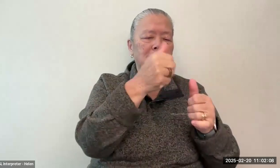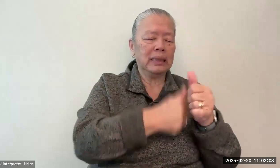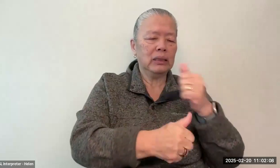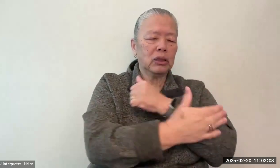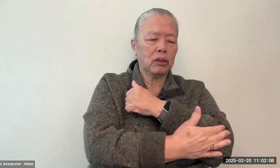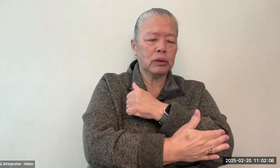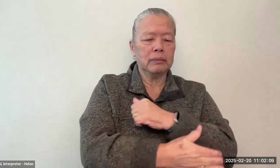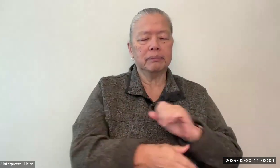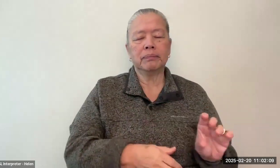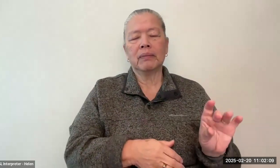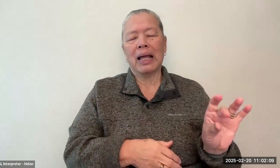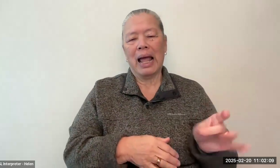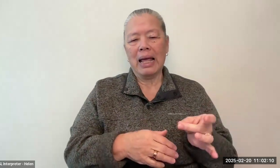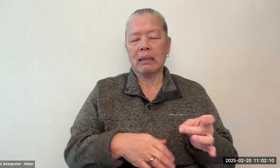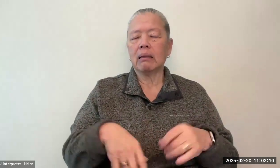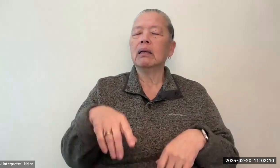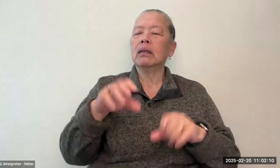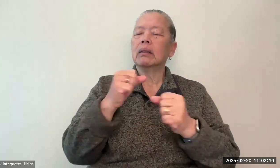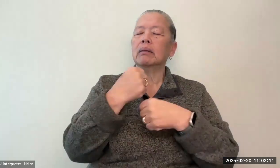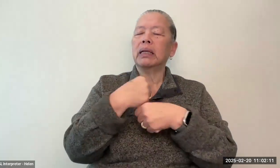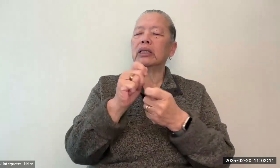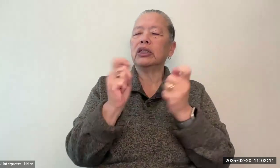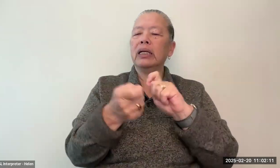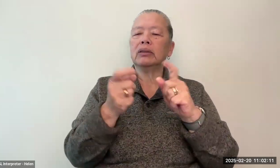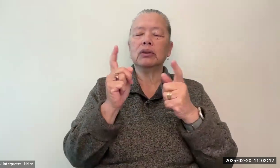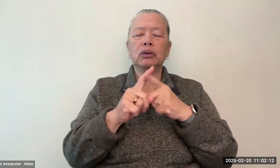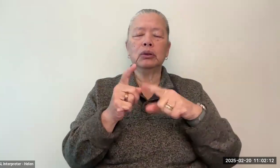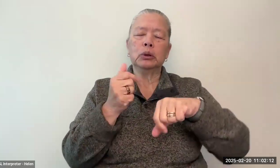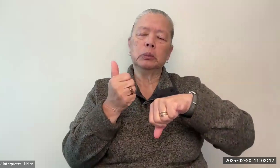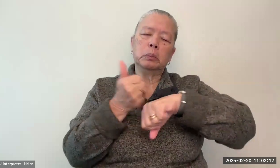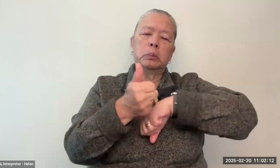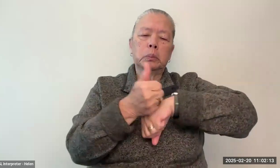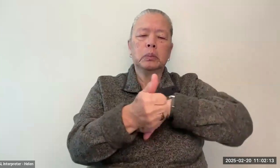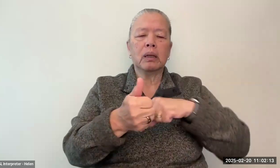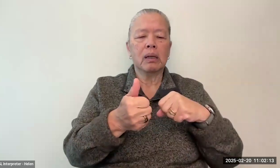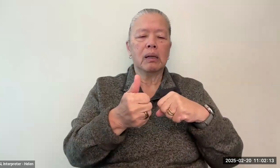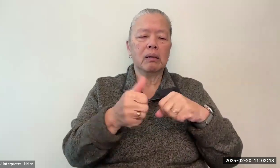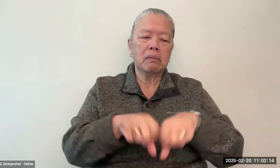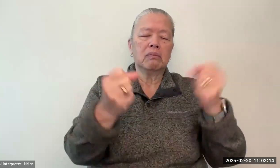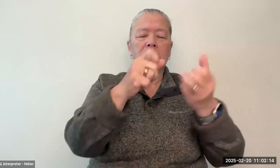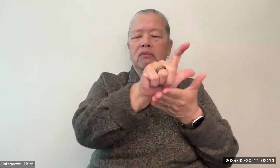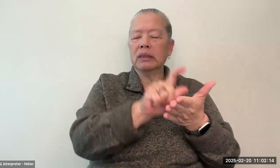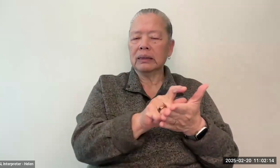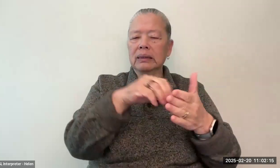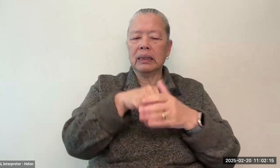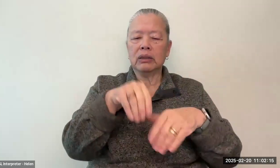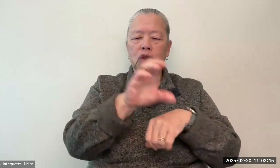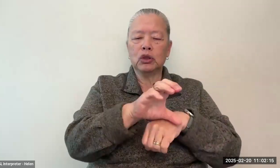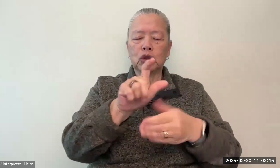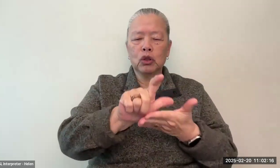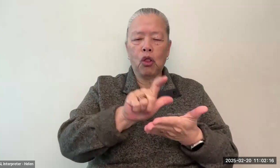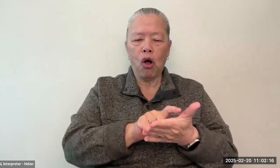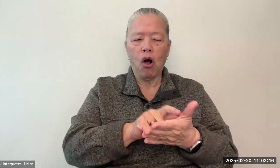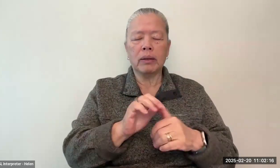Eighth, make changes to chargeable offenses under church law. And ninth, work